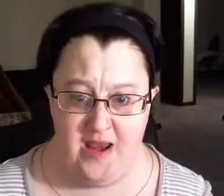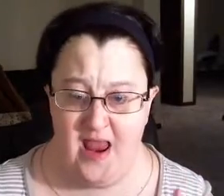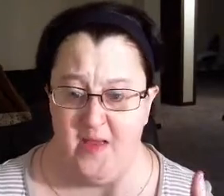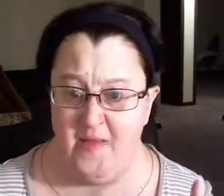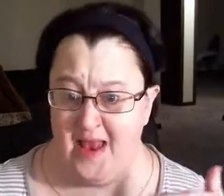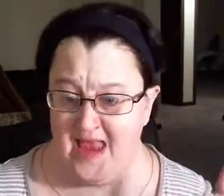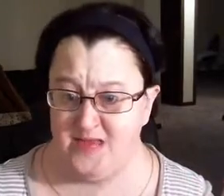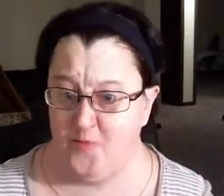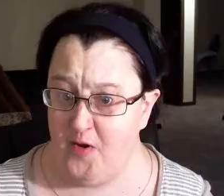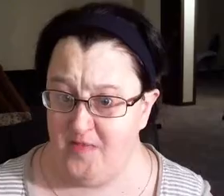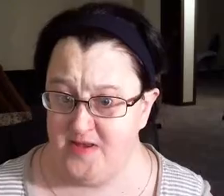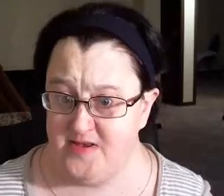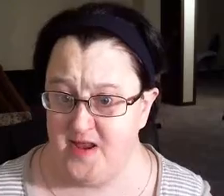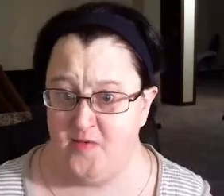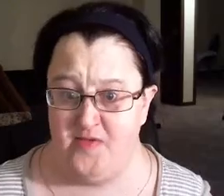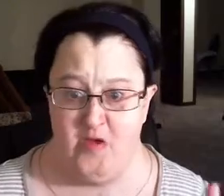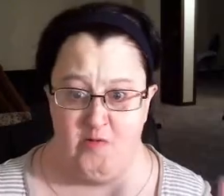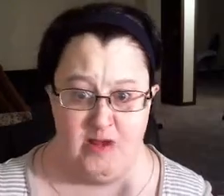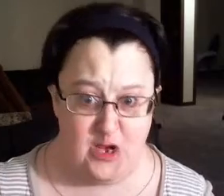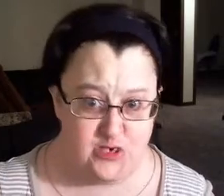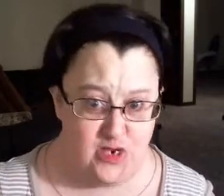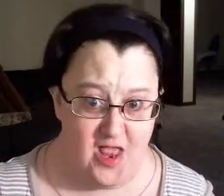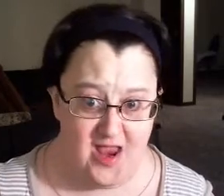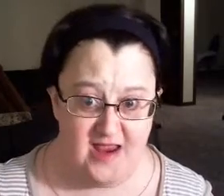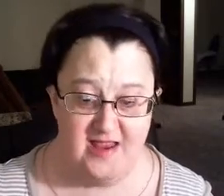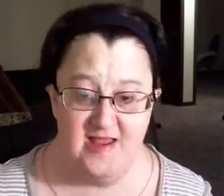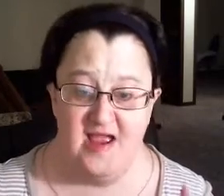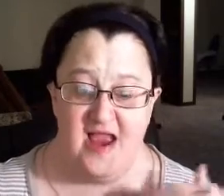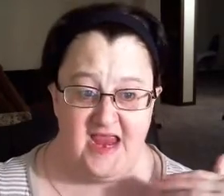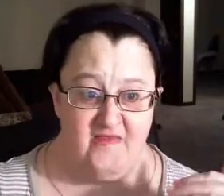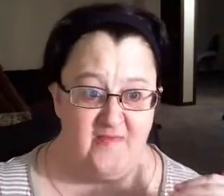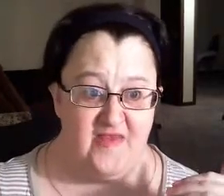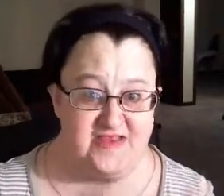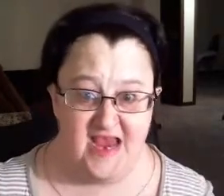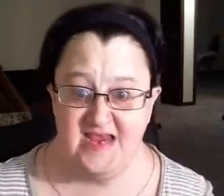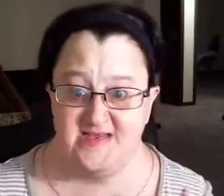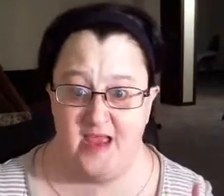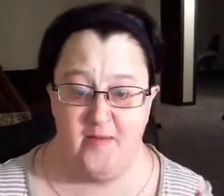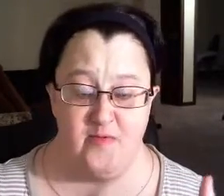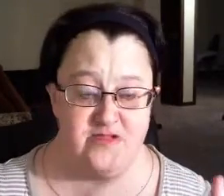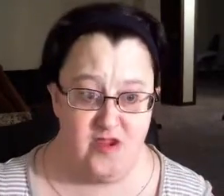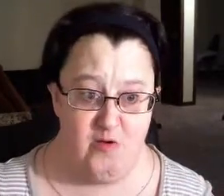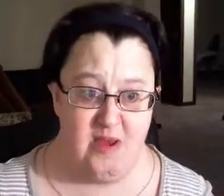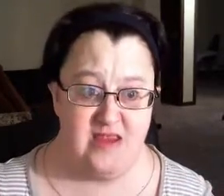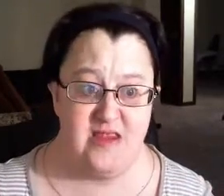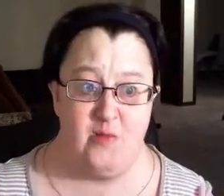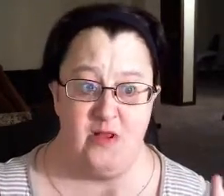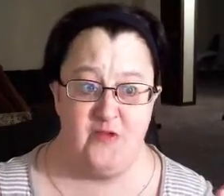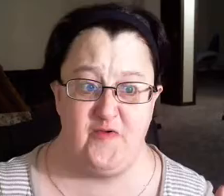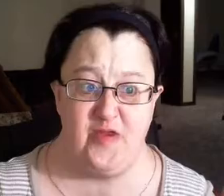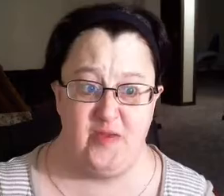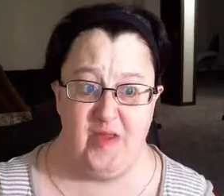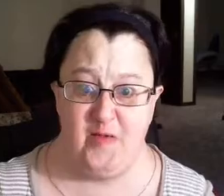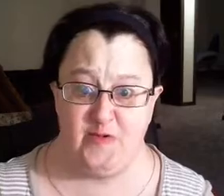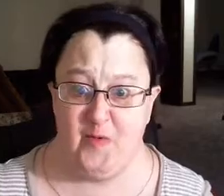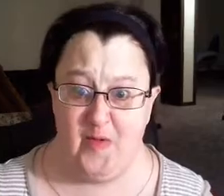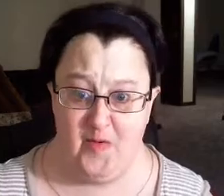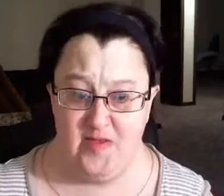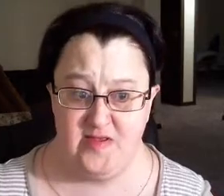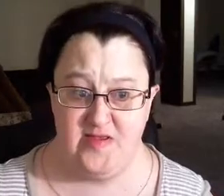at my last appointment i was there in late july i gave them the date and time i was there and i said i wanted to tell me how much weight was